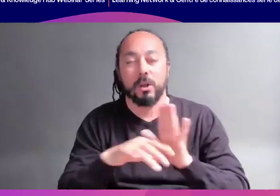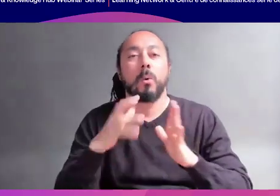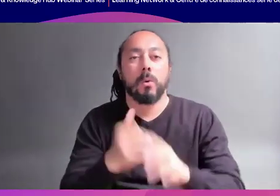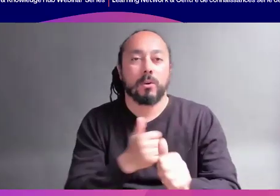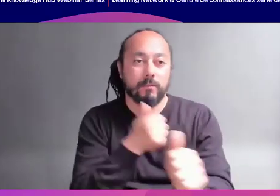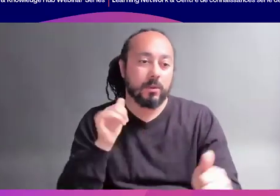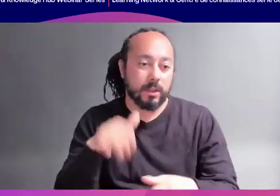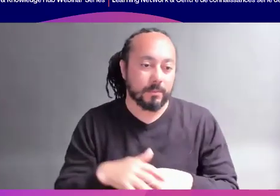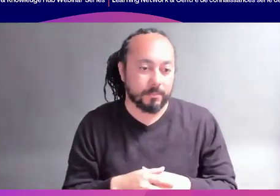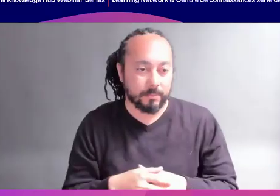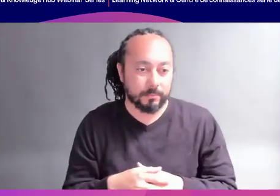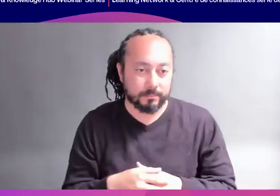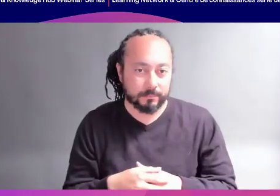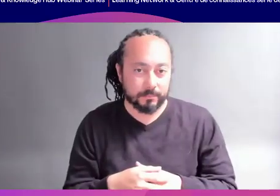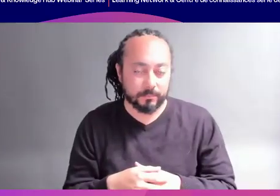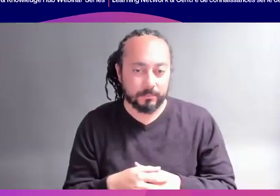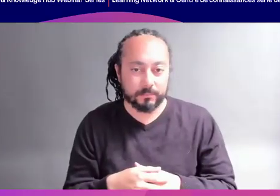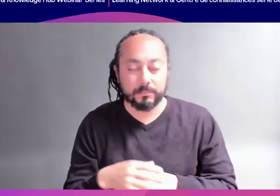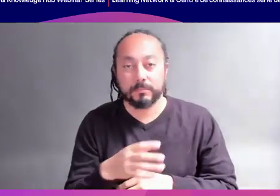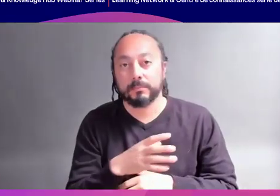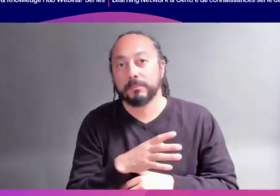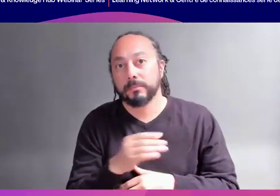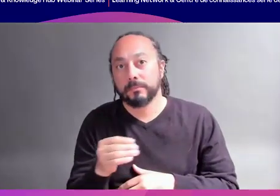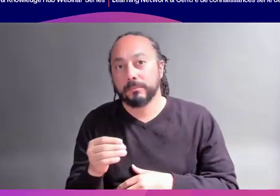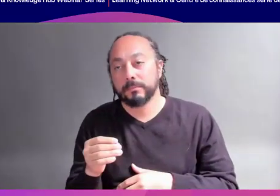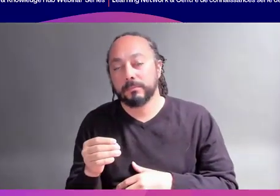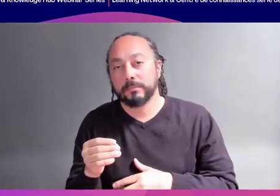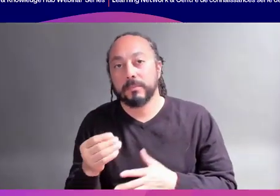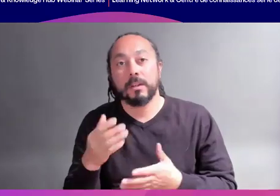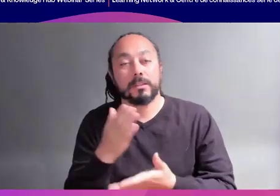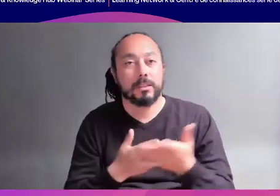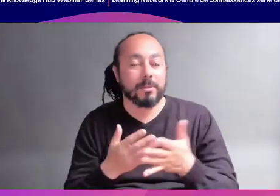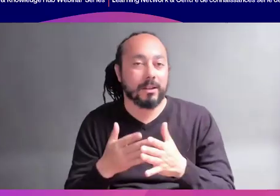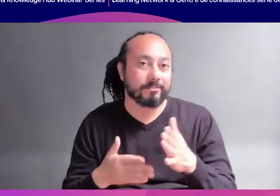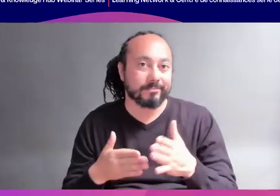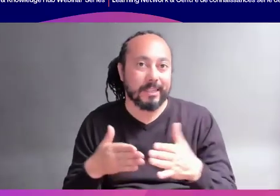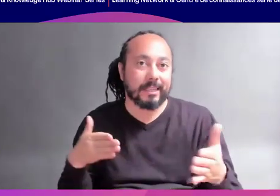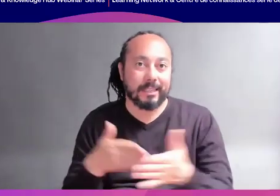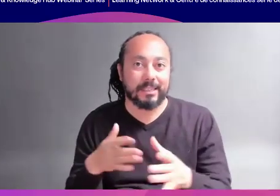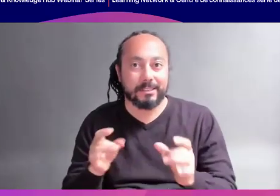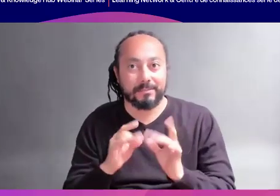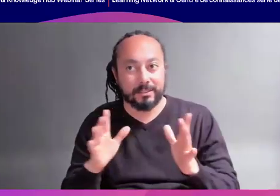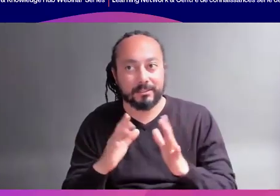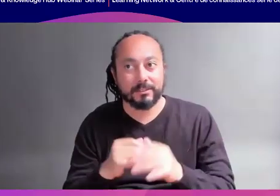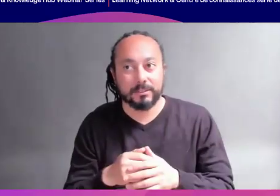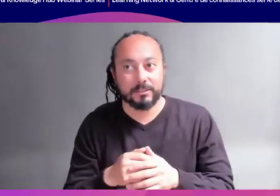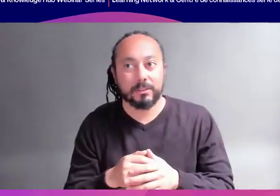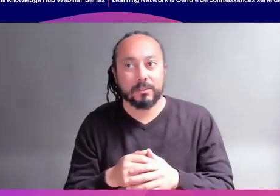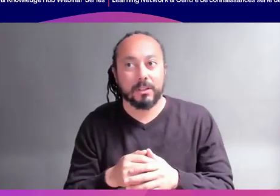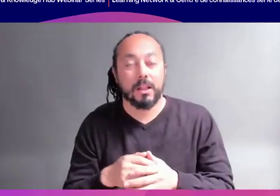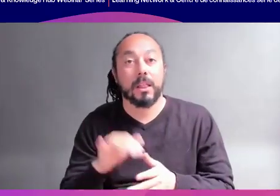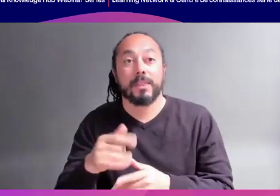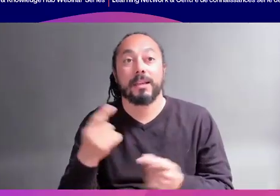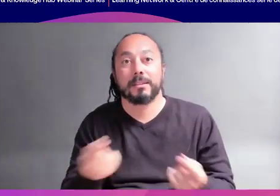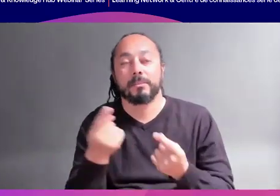and on the side of the parts of themselves that are against violence. So that is one of the things I think is important